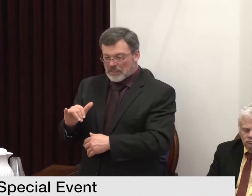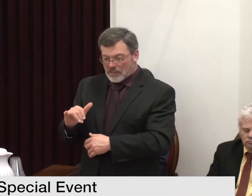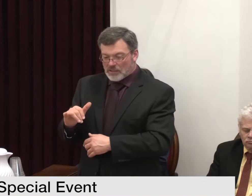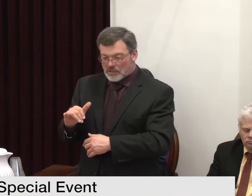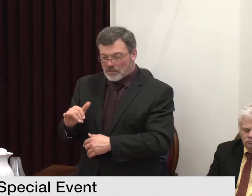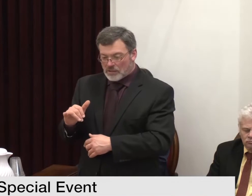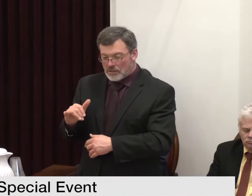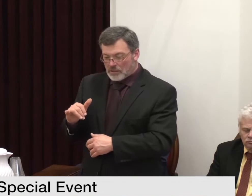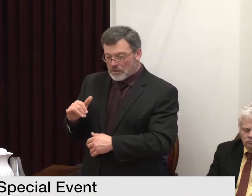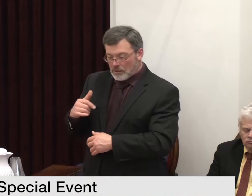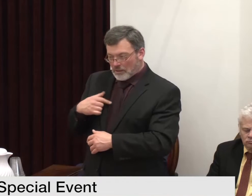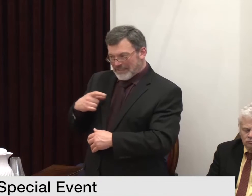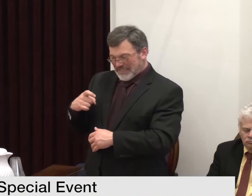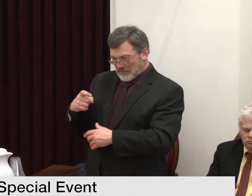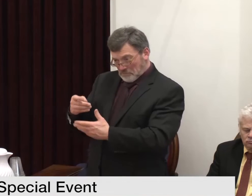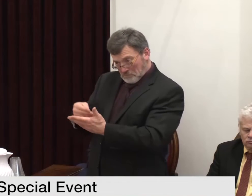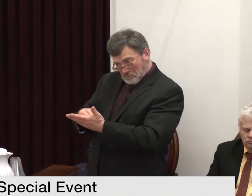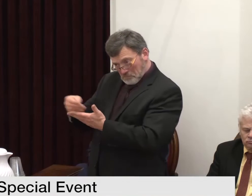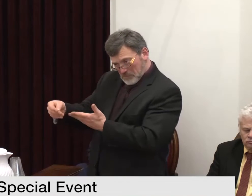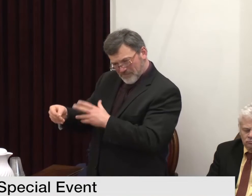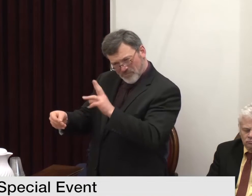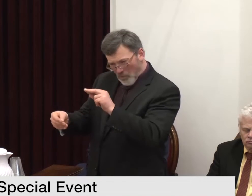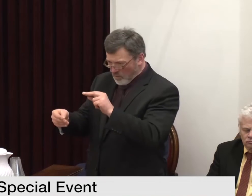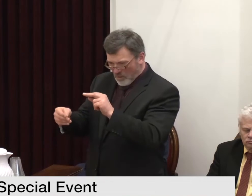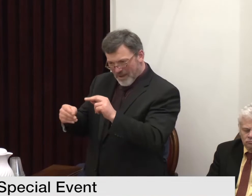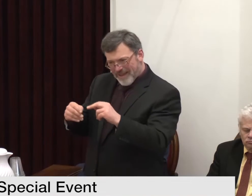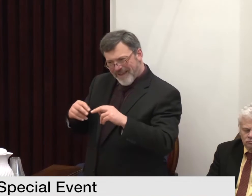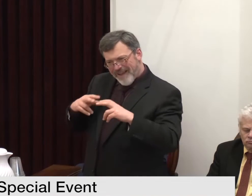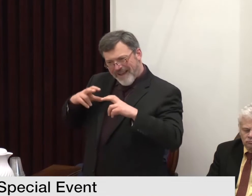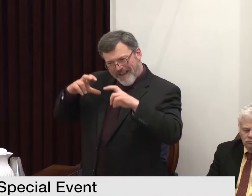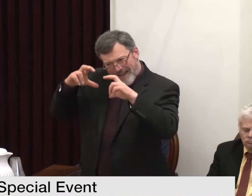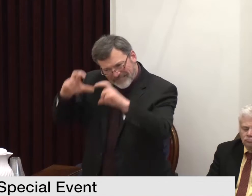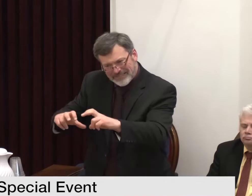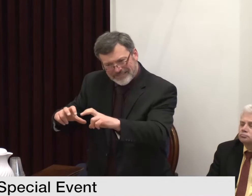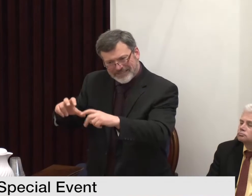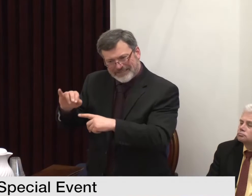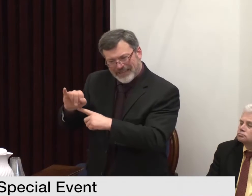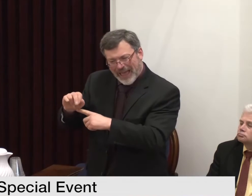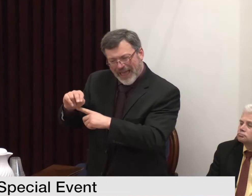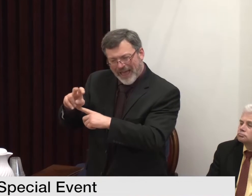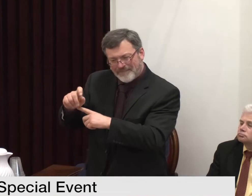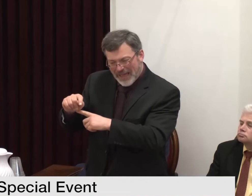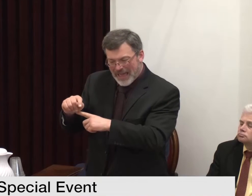just make promises, we make real progress.